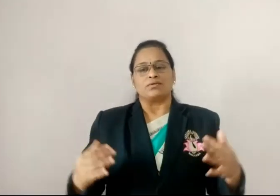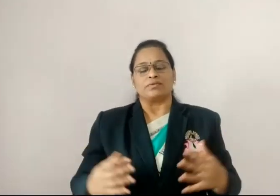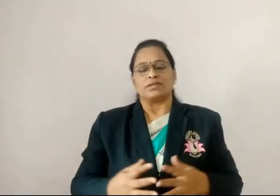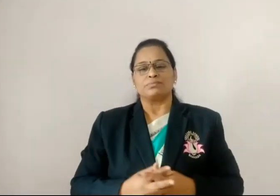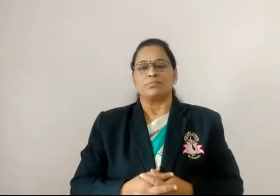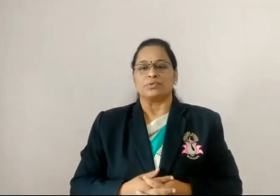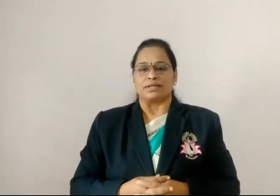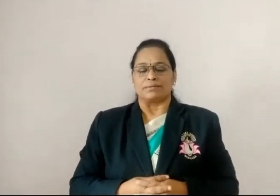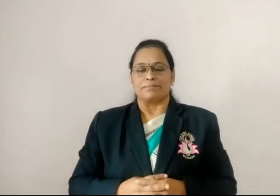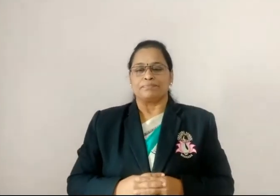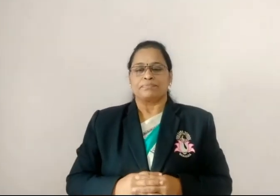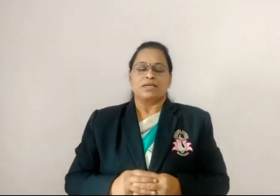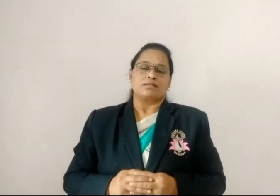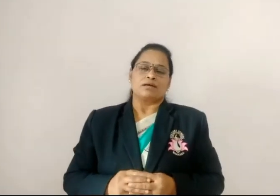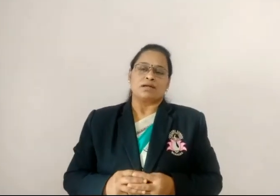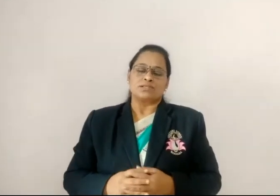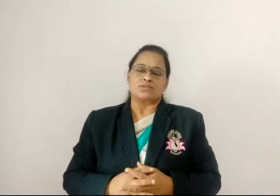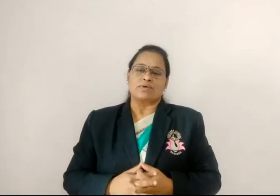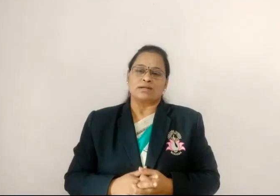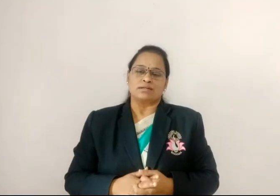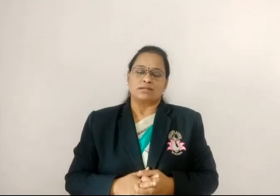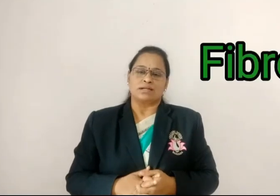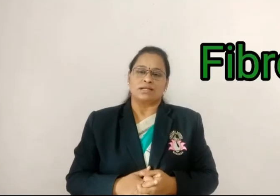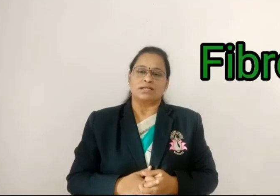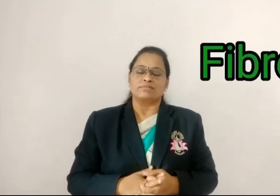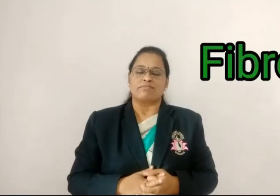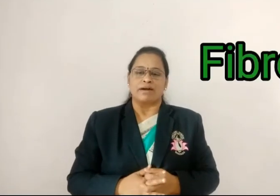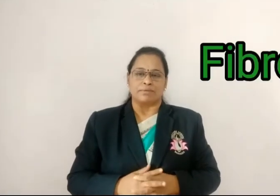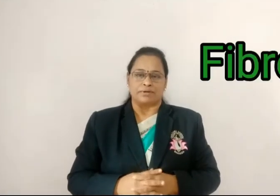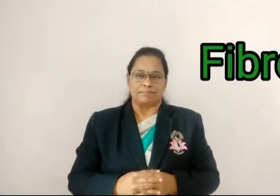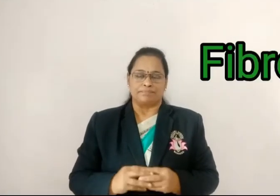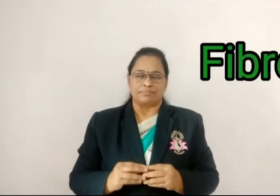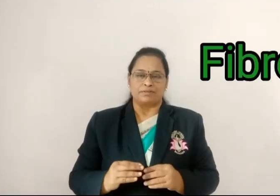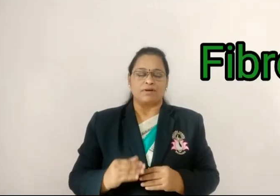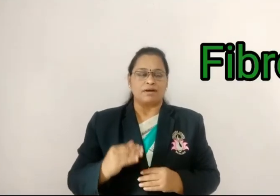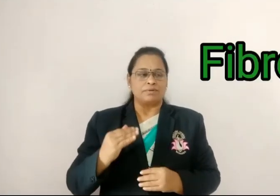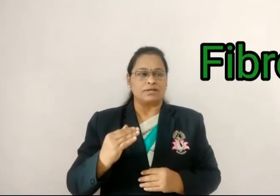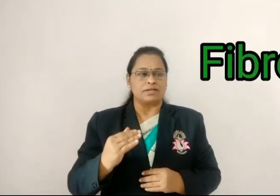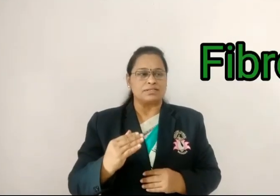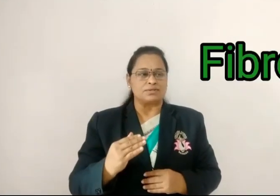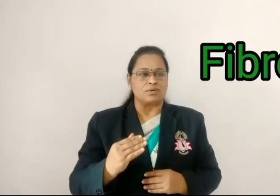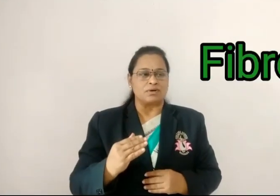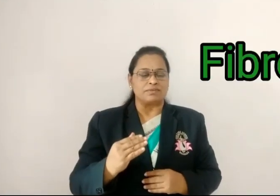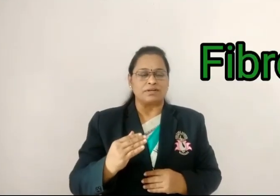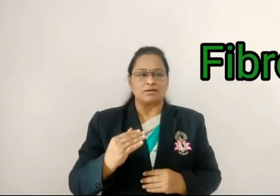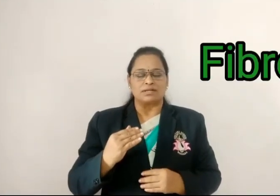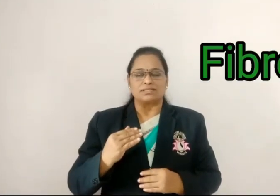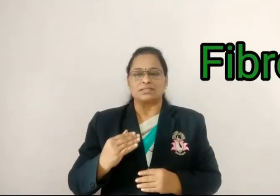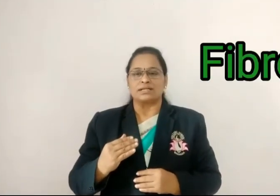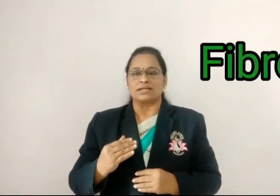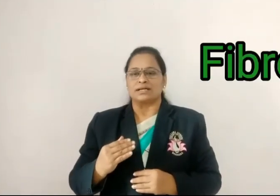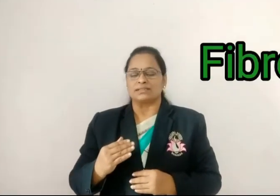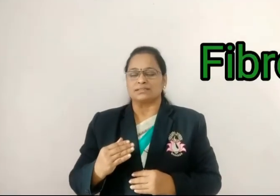very smoothly. The next one is fiber. The fiber is not, we cannot consider it as a